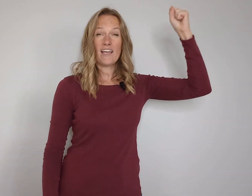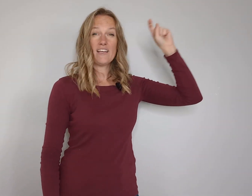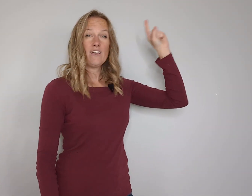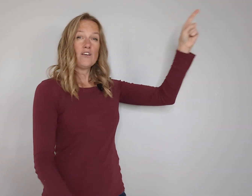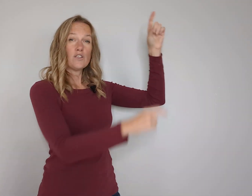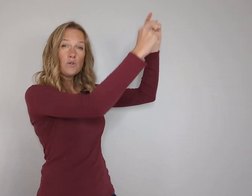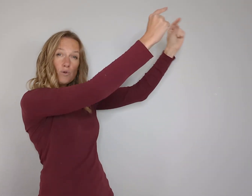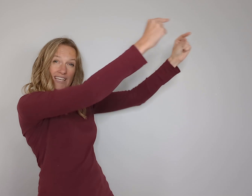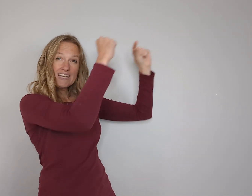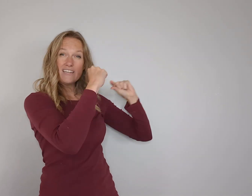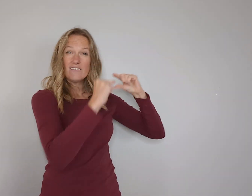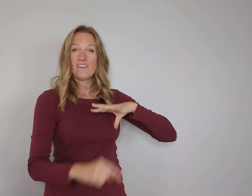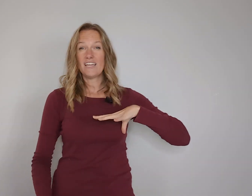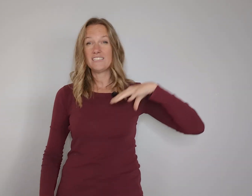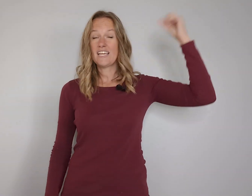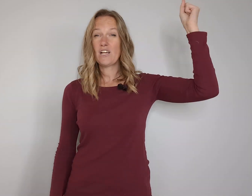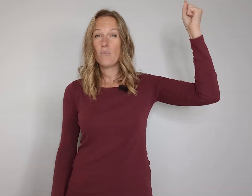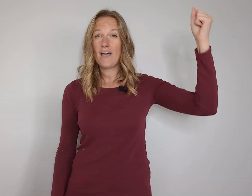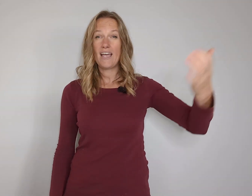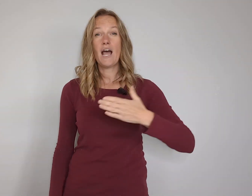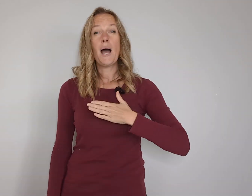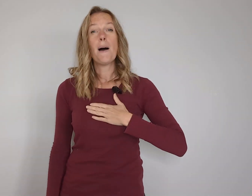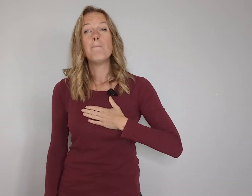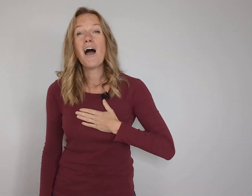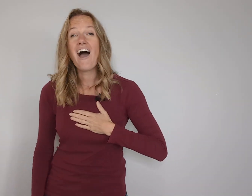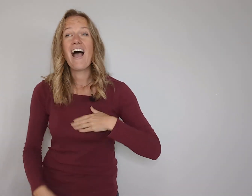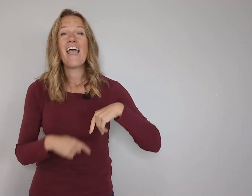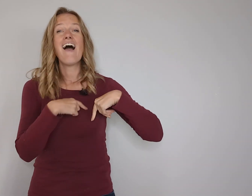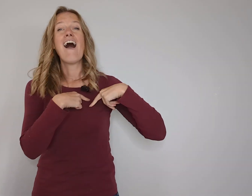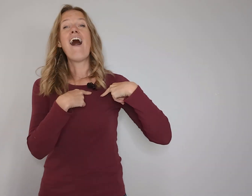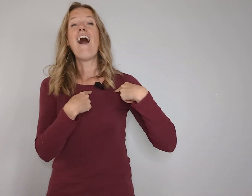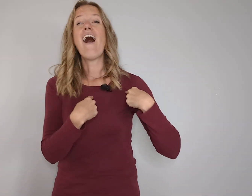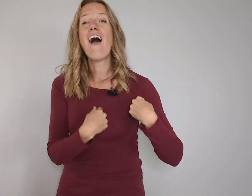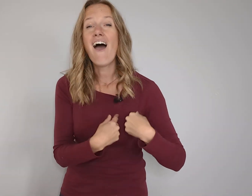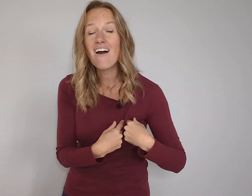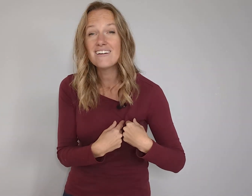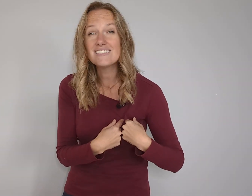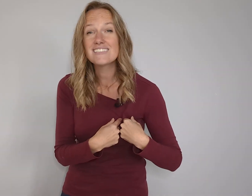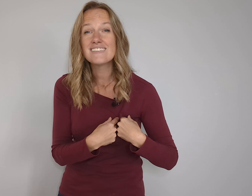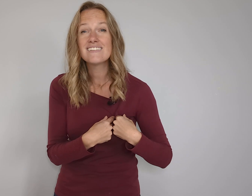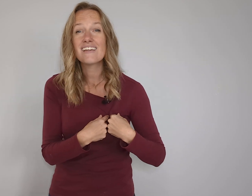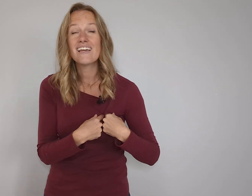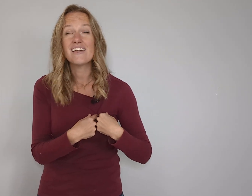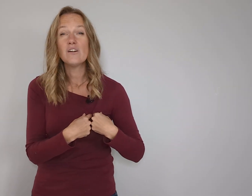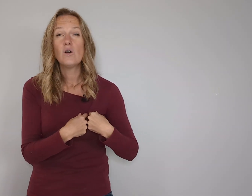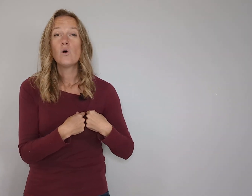away. You give and take away my heart, okay,